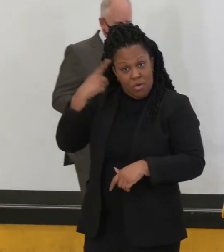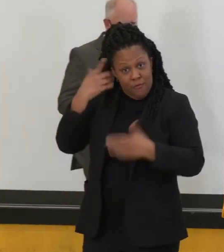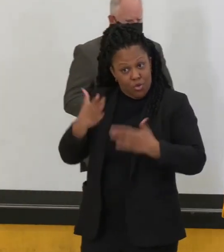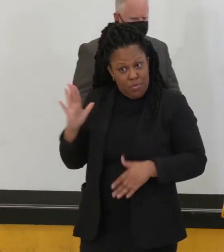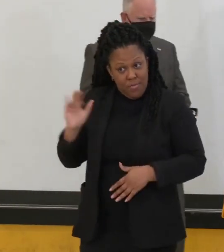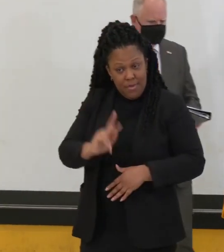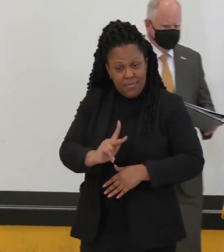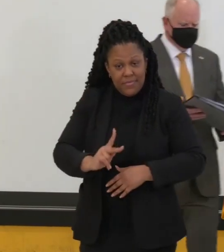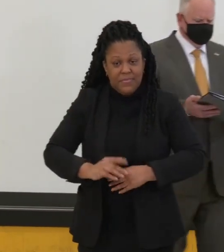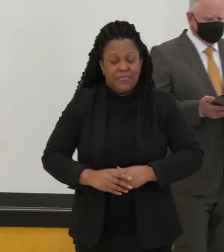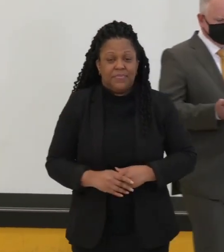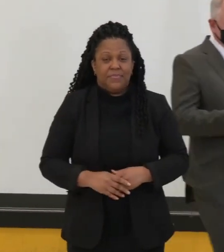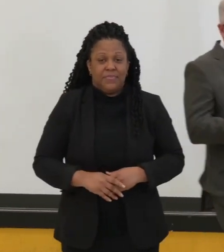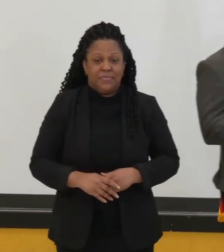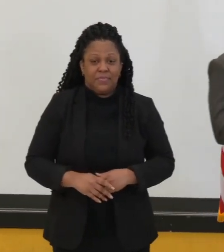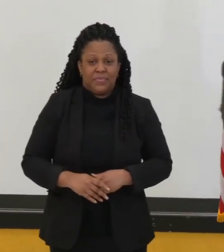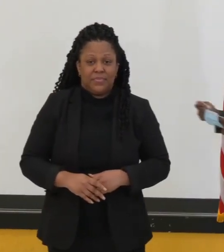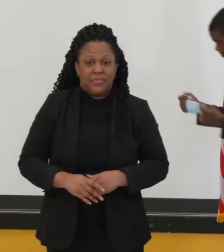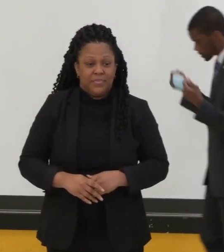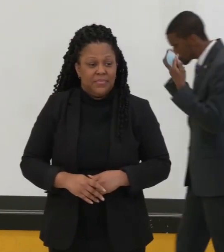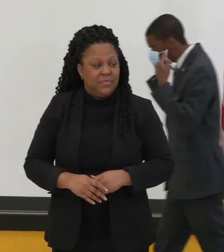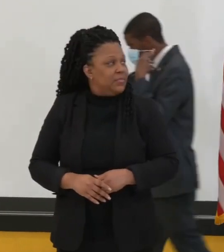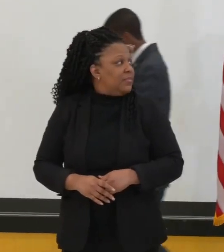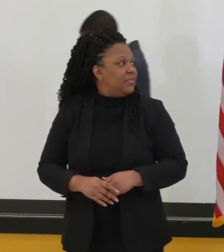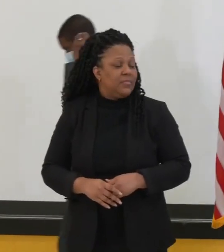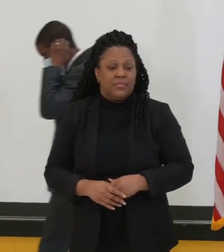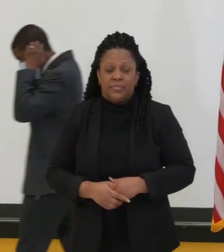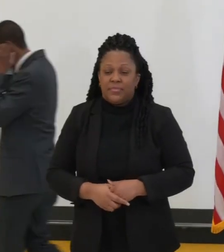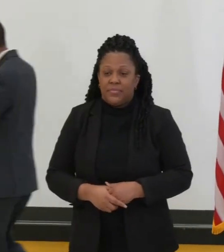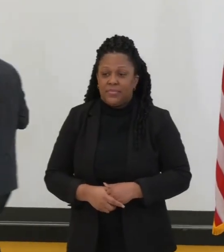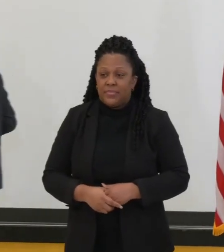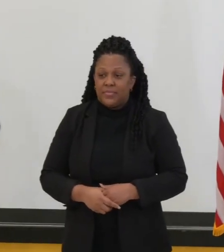Mayor. Thanks. Thanks, Mayor.